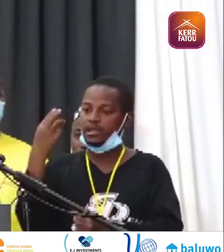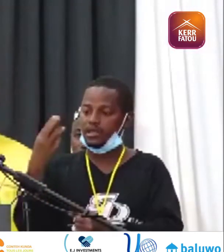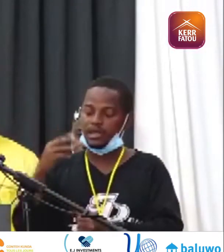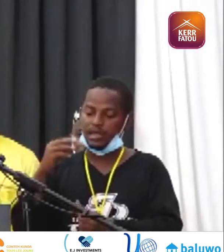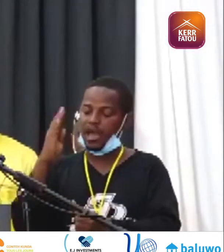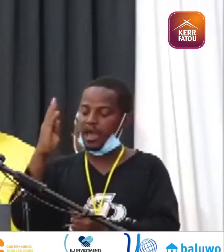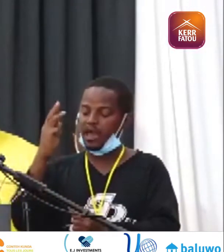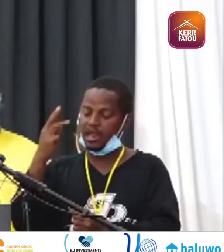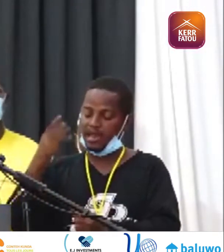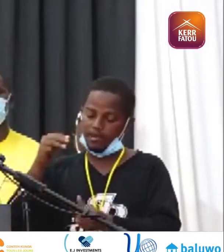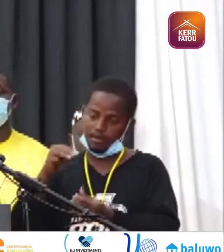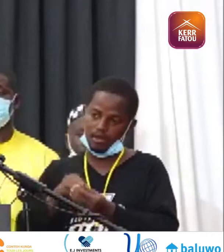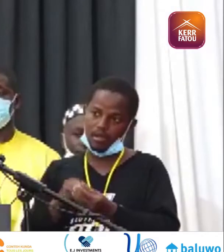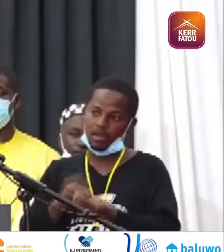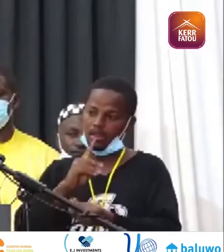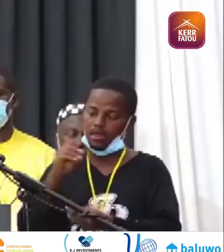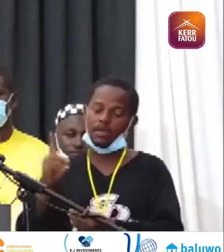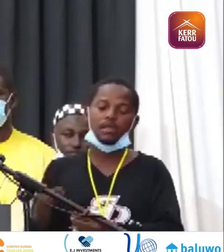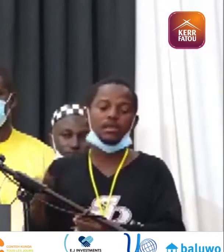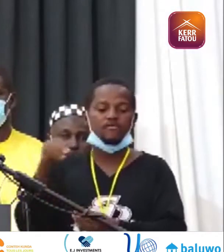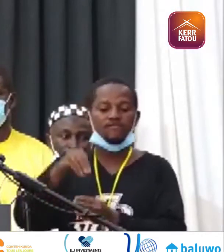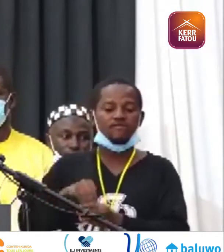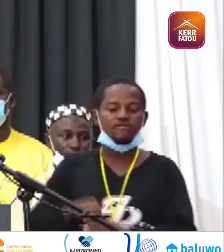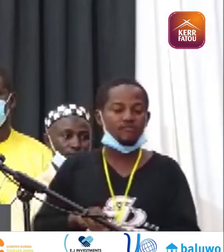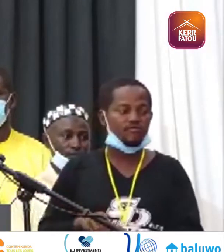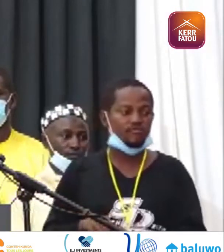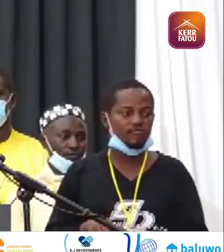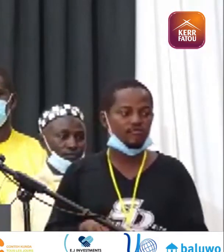$3.9 million comprises of